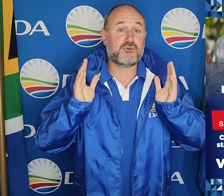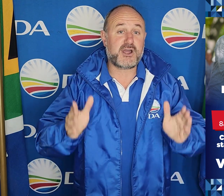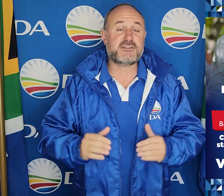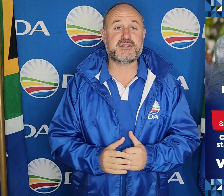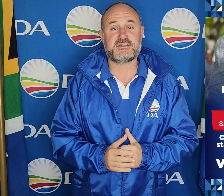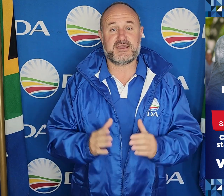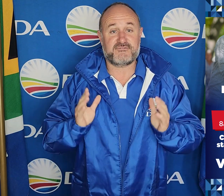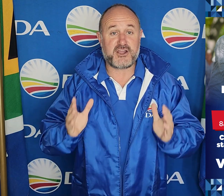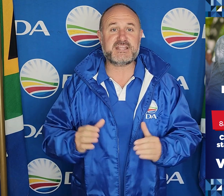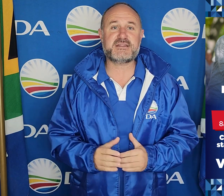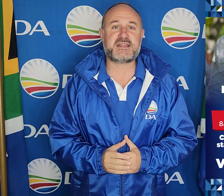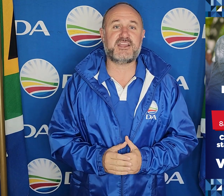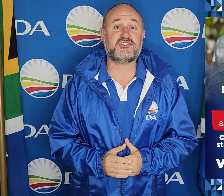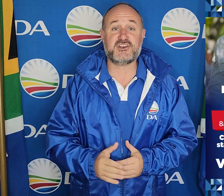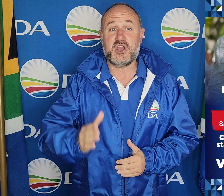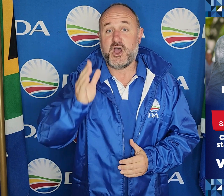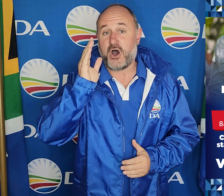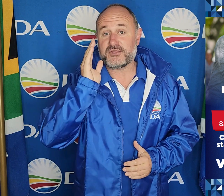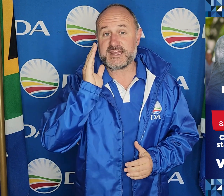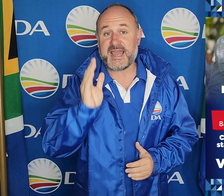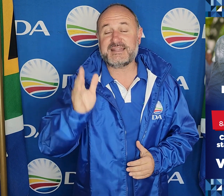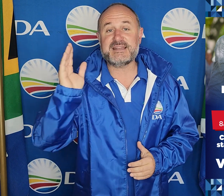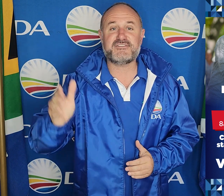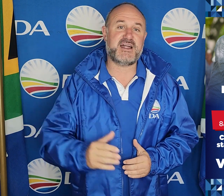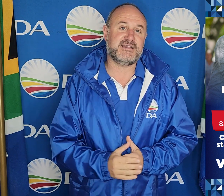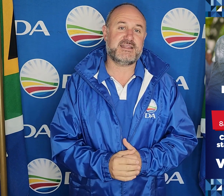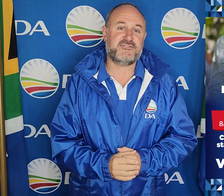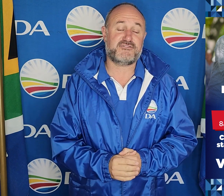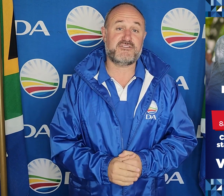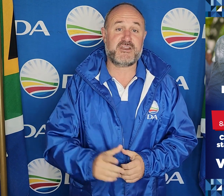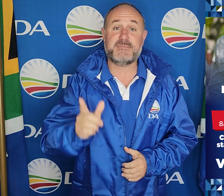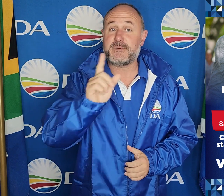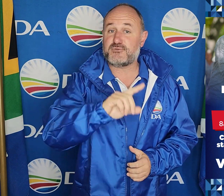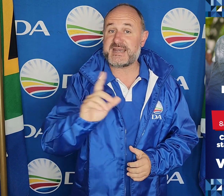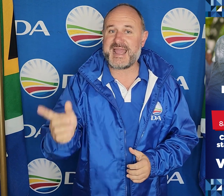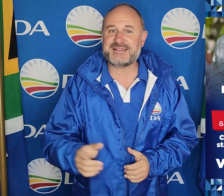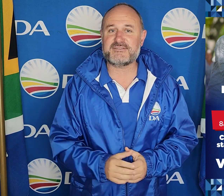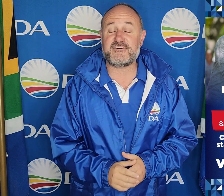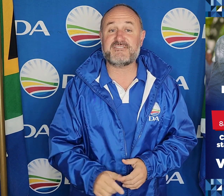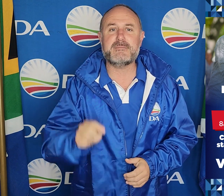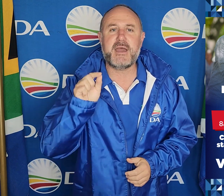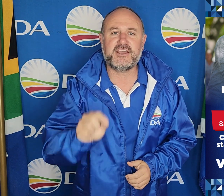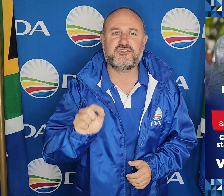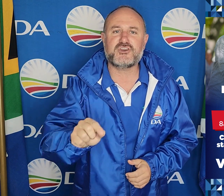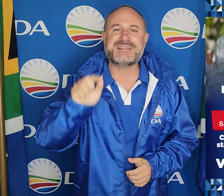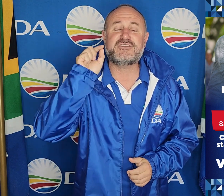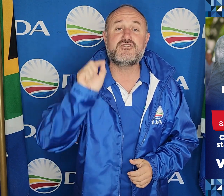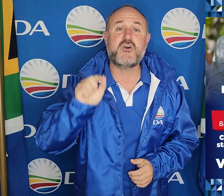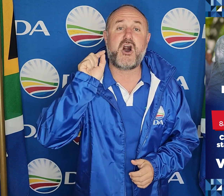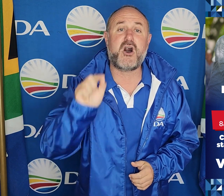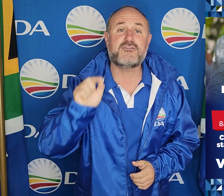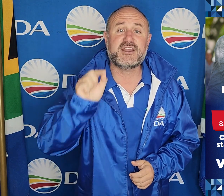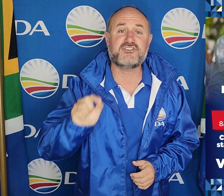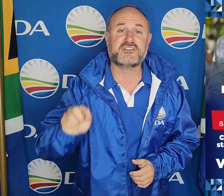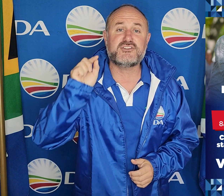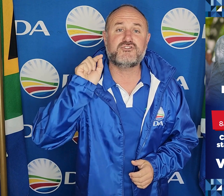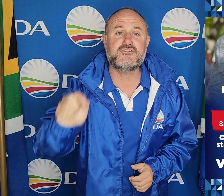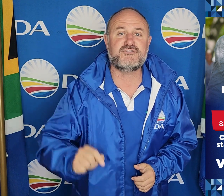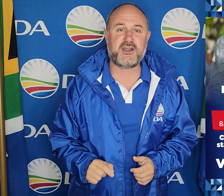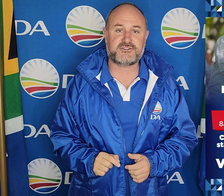closest voting station on the 18th and 19th of November between 8 and 5 and make sure that you are registered to vote.